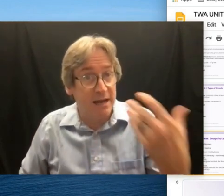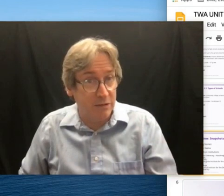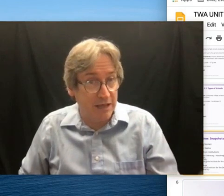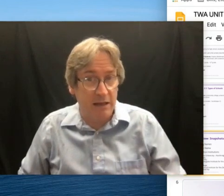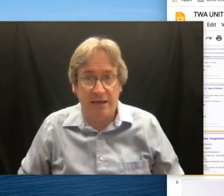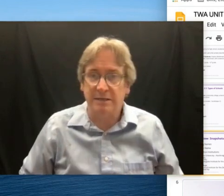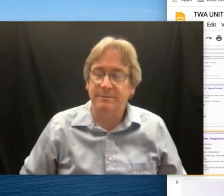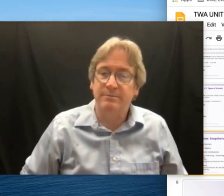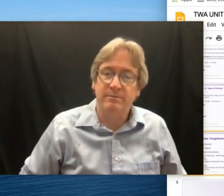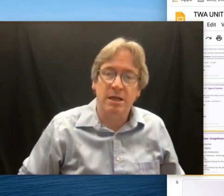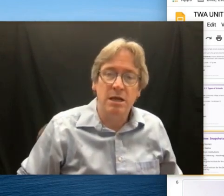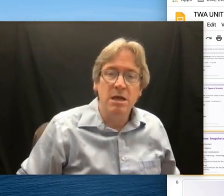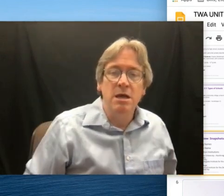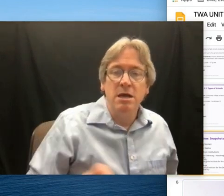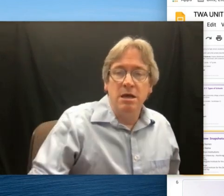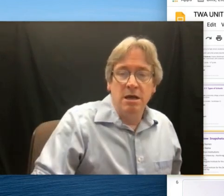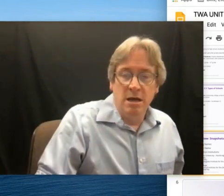changed its name to Gallaudet.